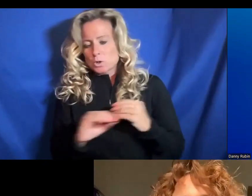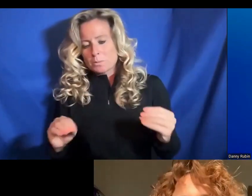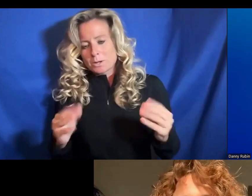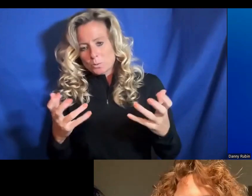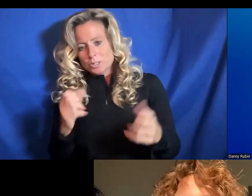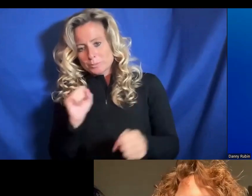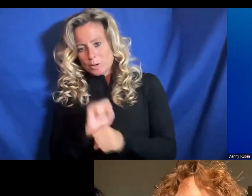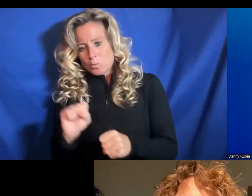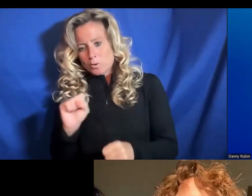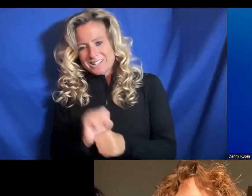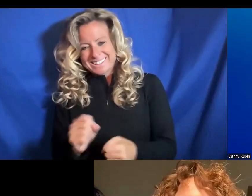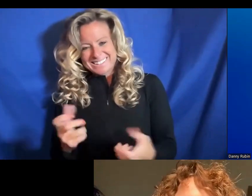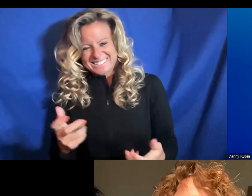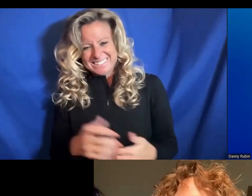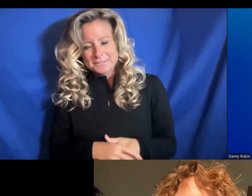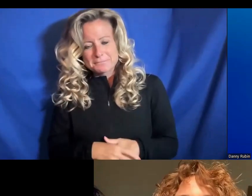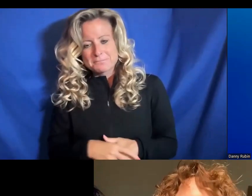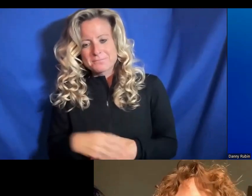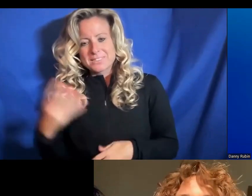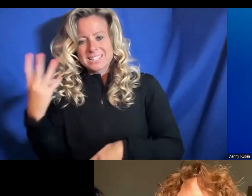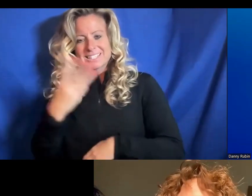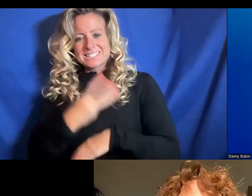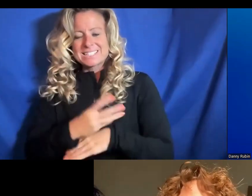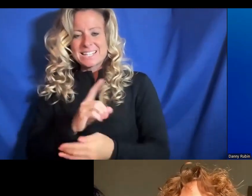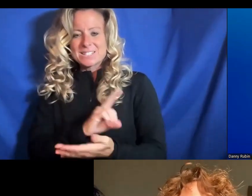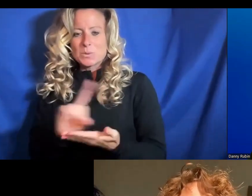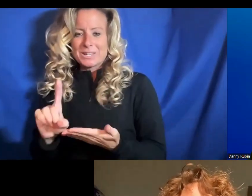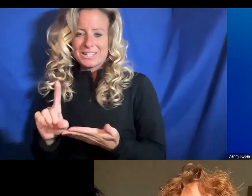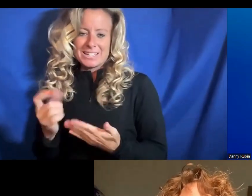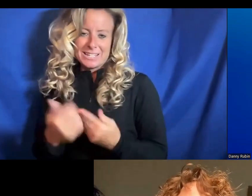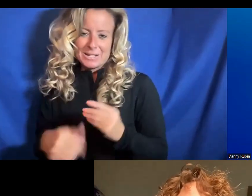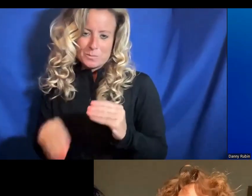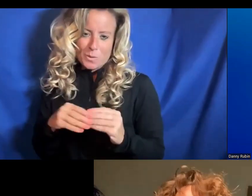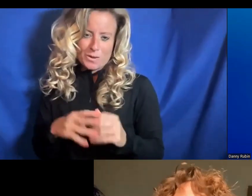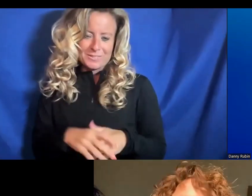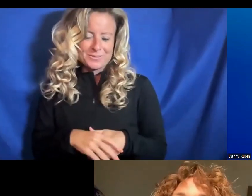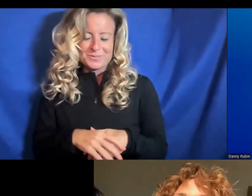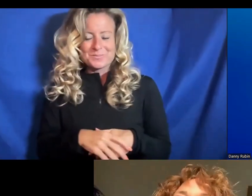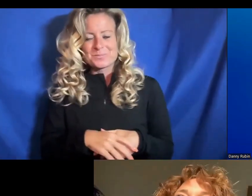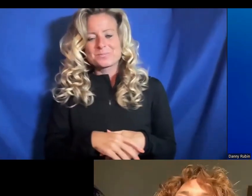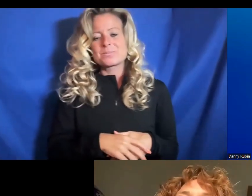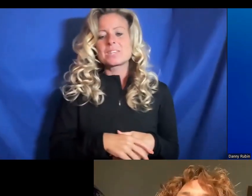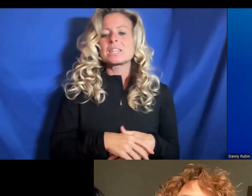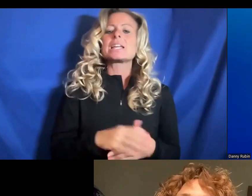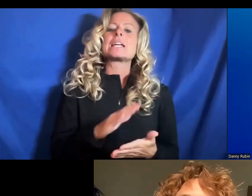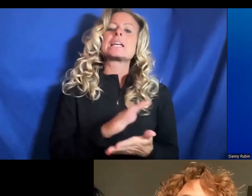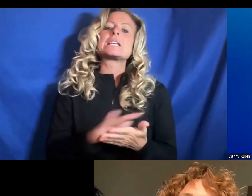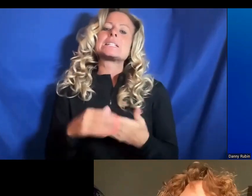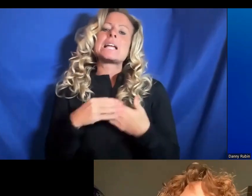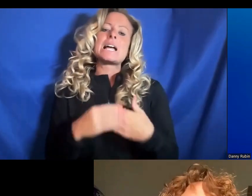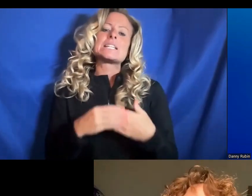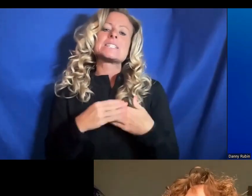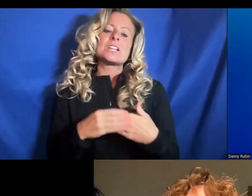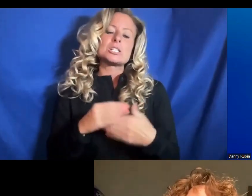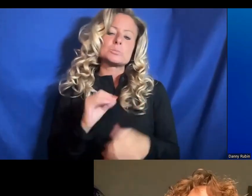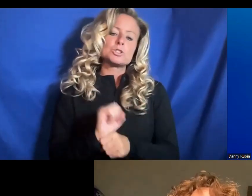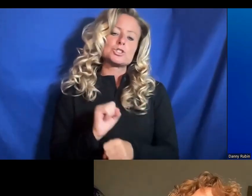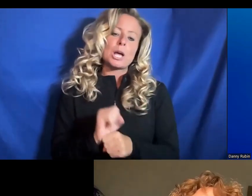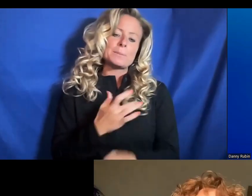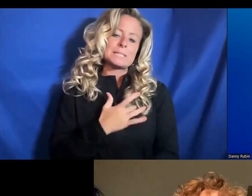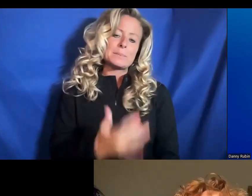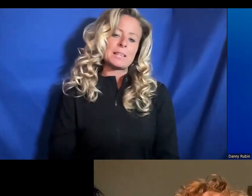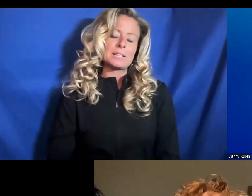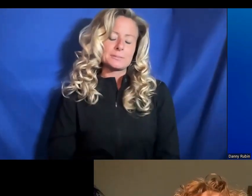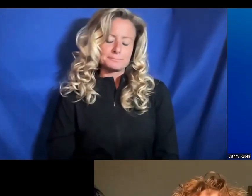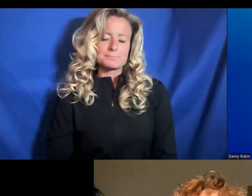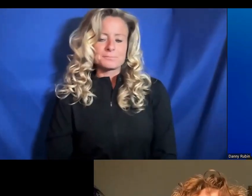be at work 6 days a week anymore. So it's it's a nice flexible job typically. Yeah. But Let me